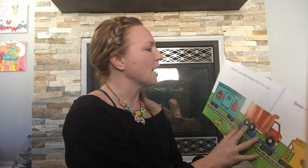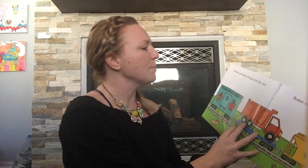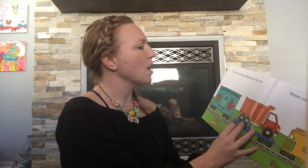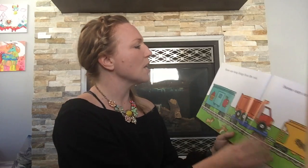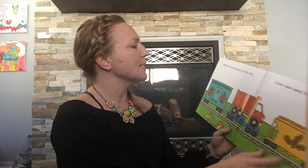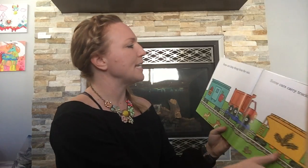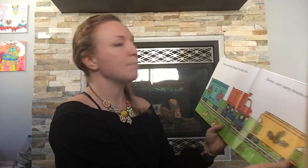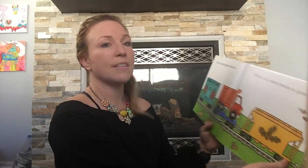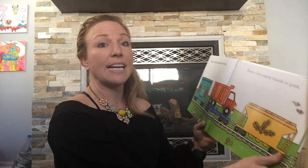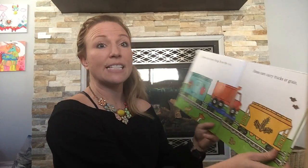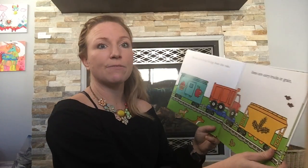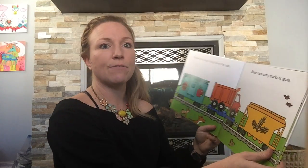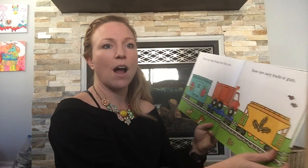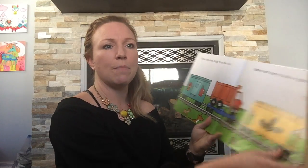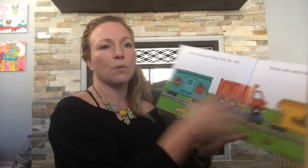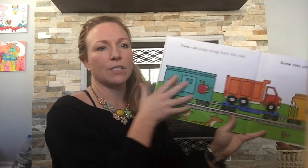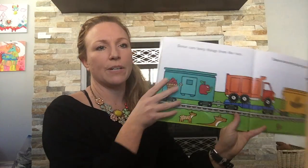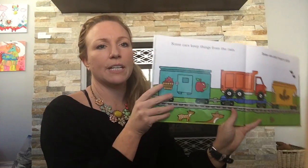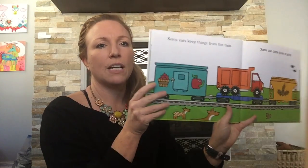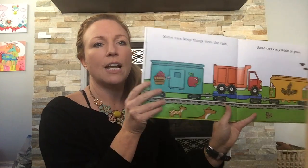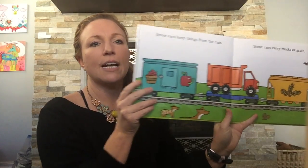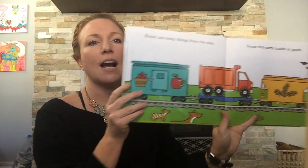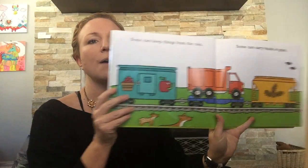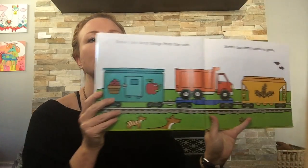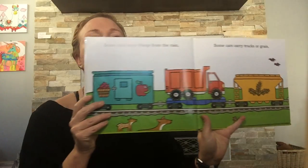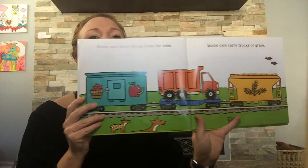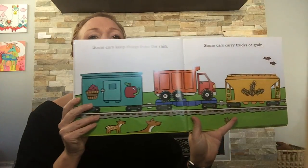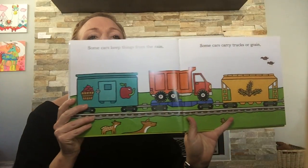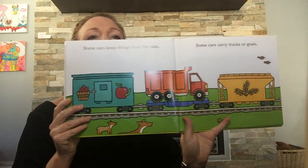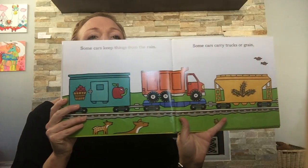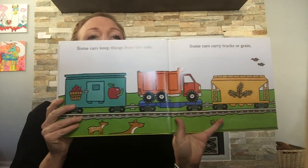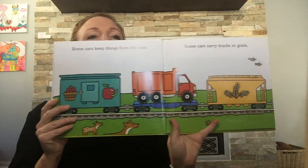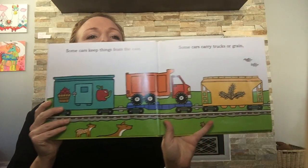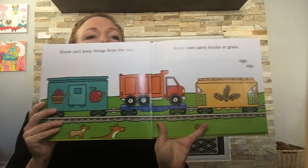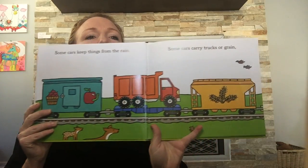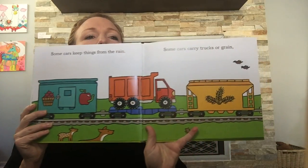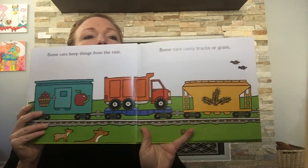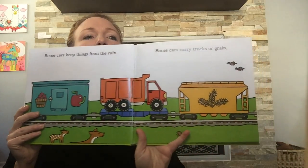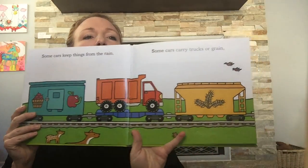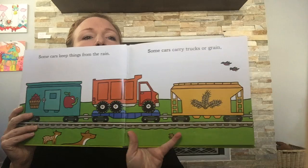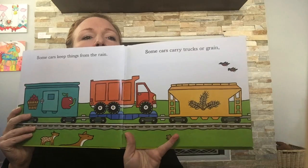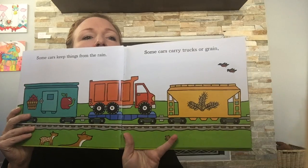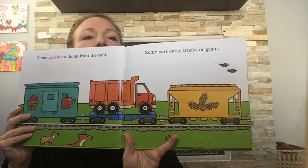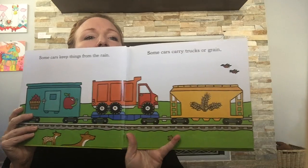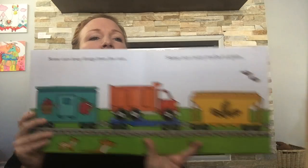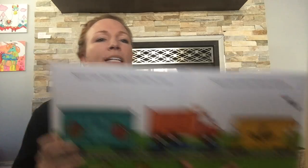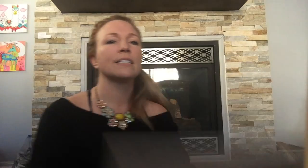Some cars keep things from, some cars keep things from the rain.